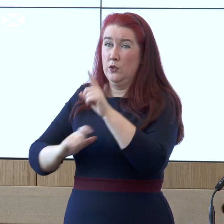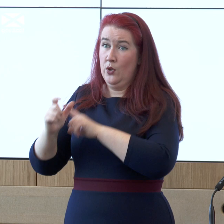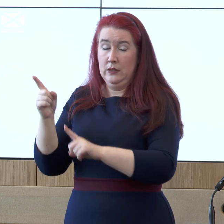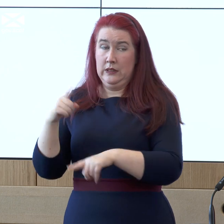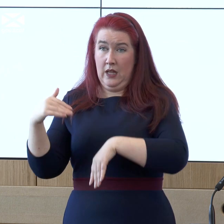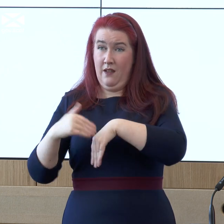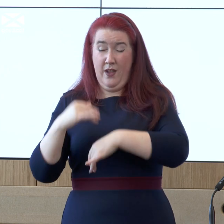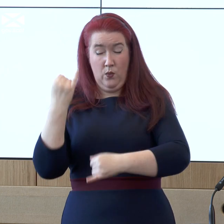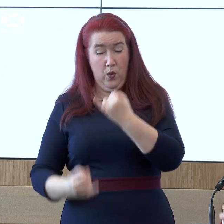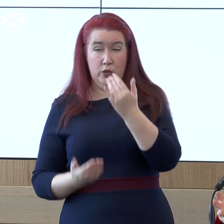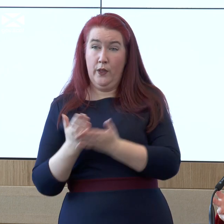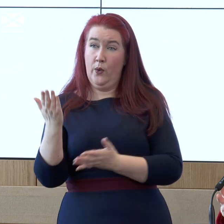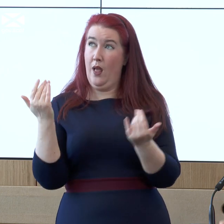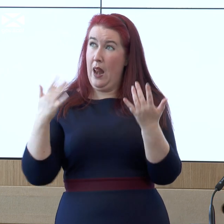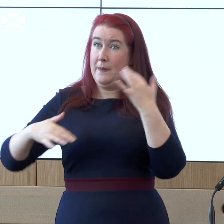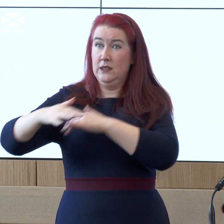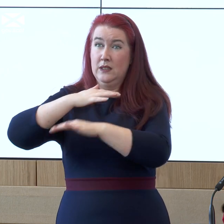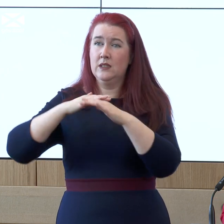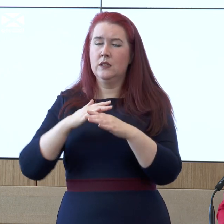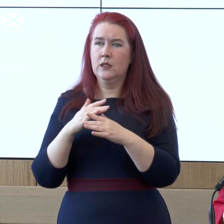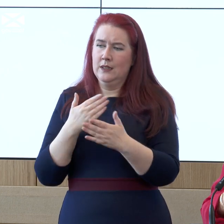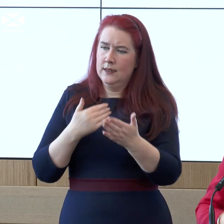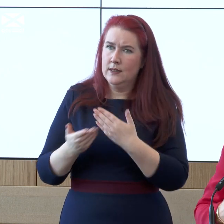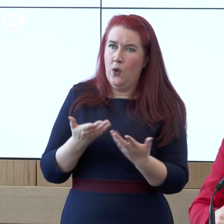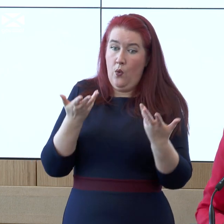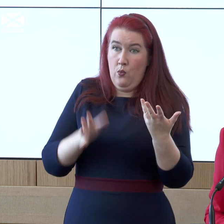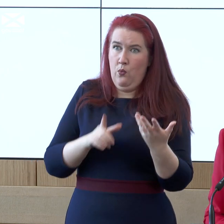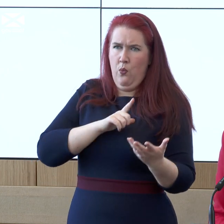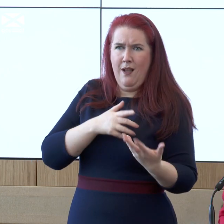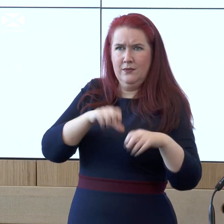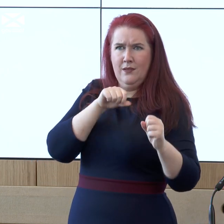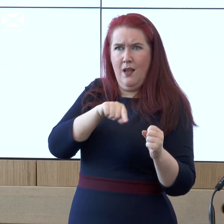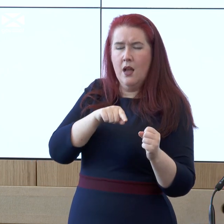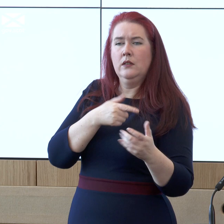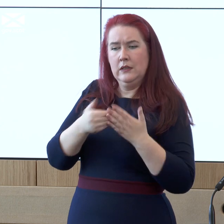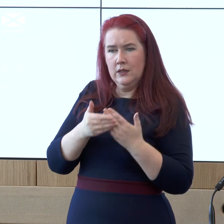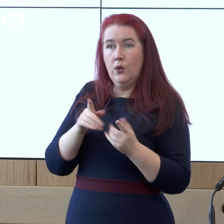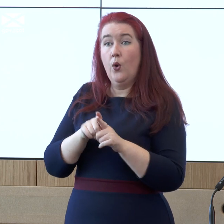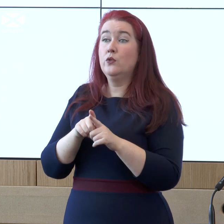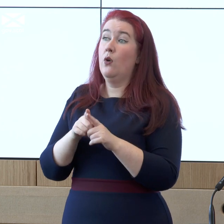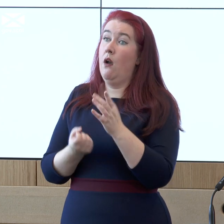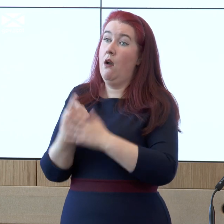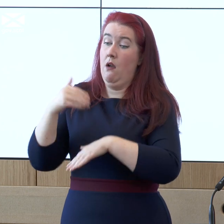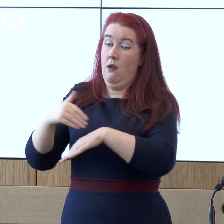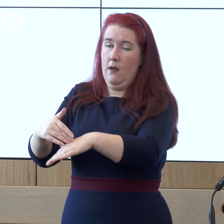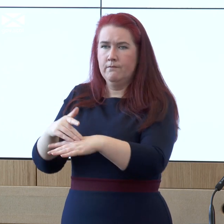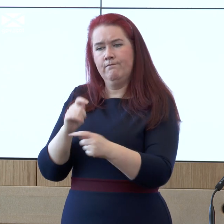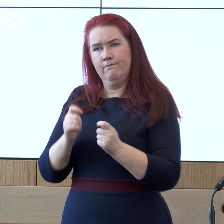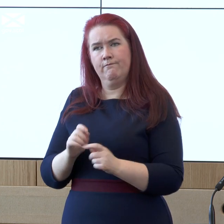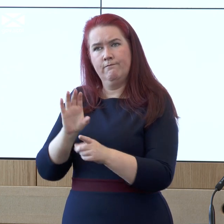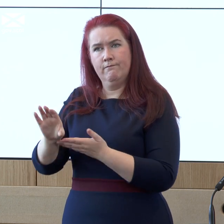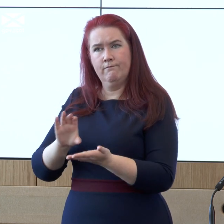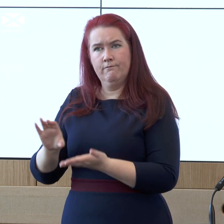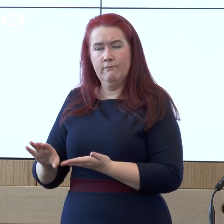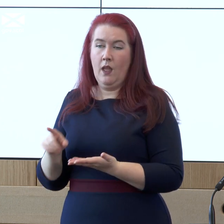worst impacts of climate change tackle the causes of it and also adapt to its consequences. And it must be made